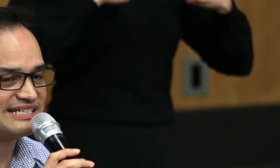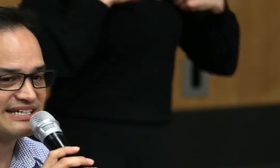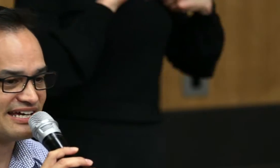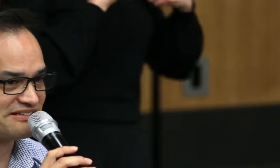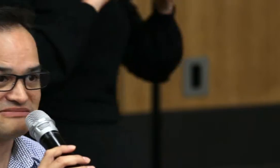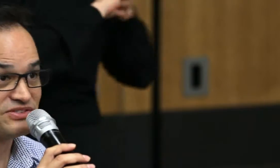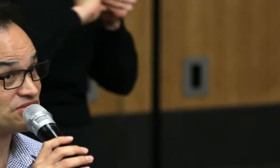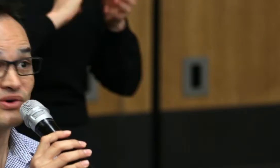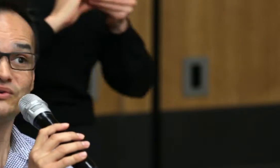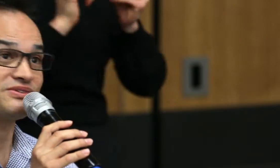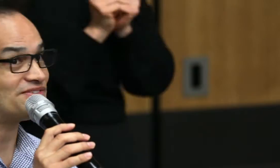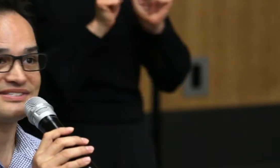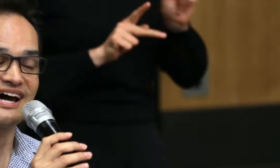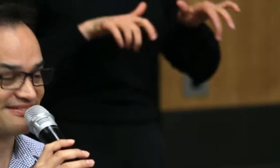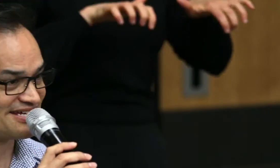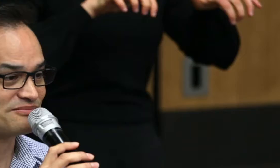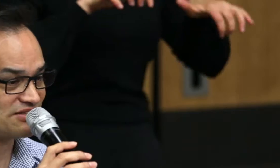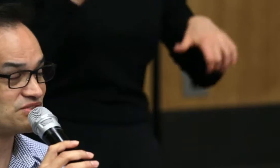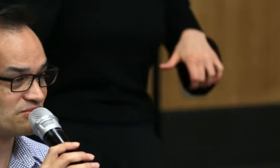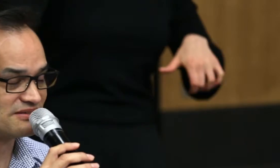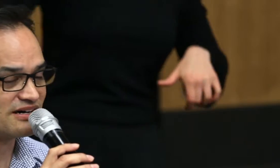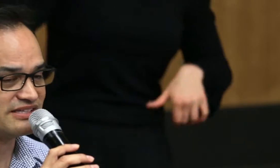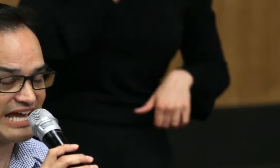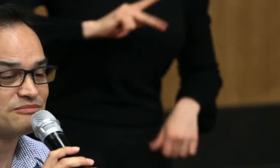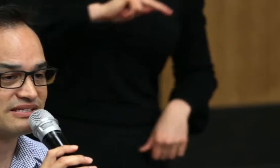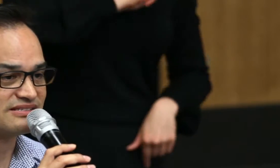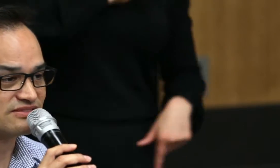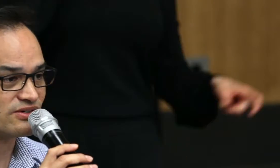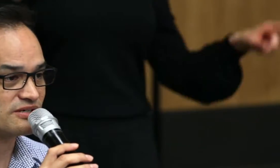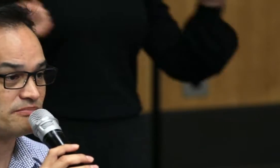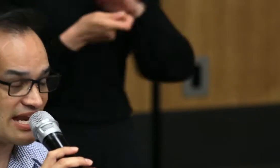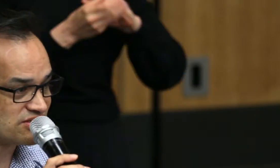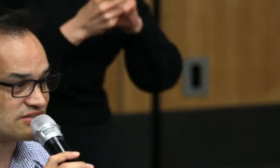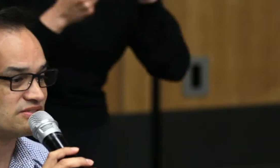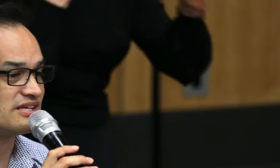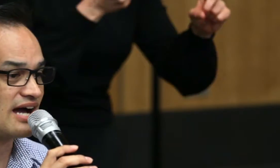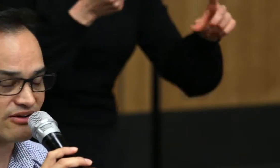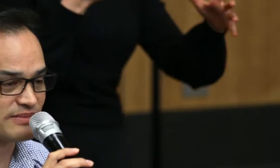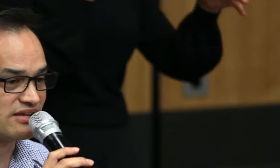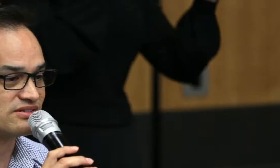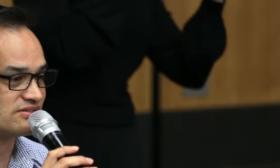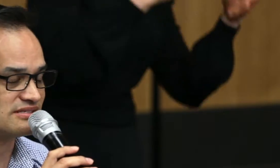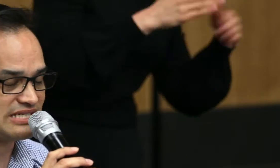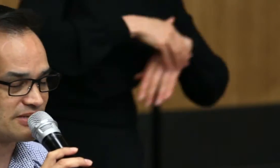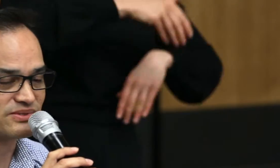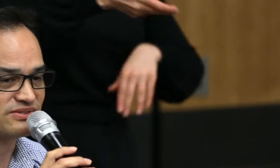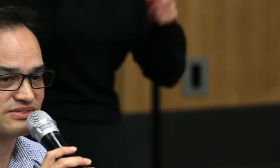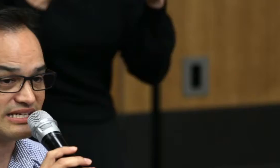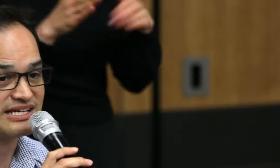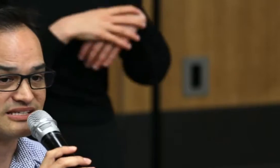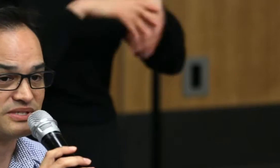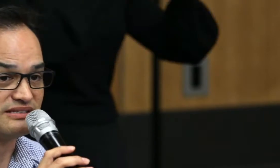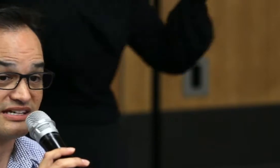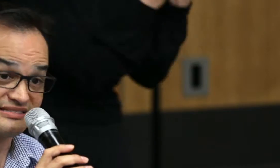people. And you see this whole different side of them. And what the aim is for managers and hiring managers and team